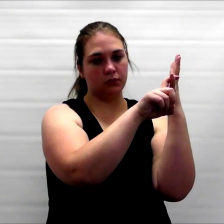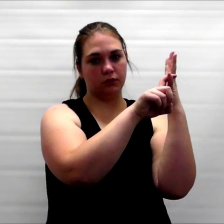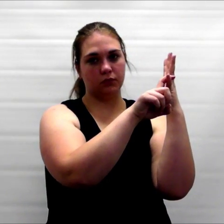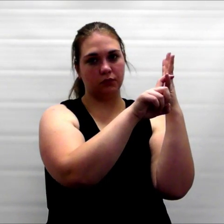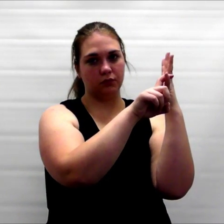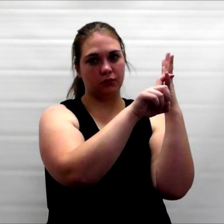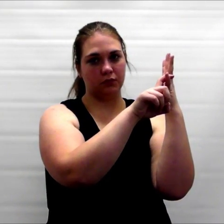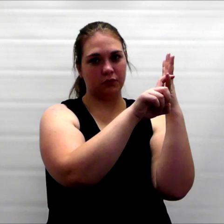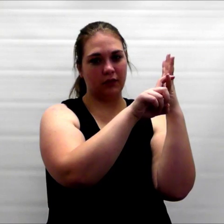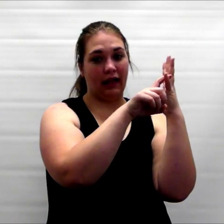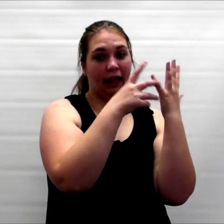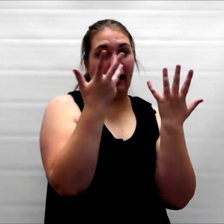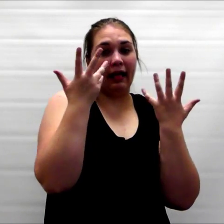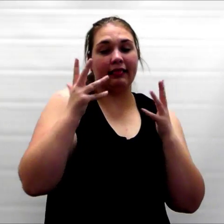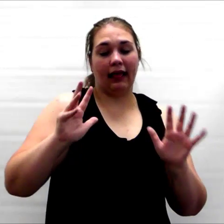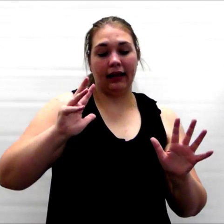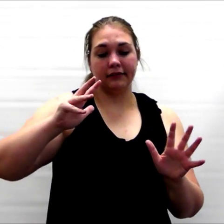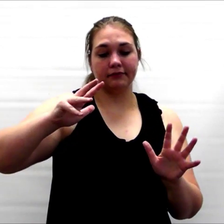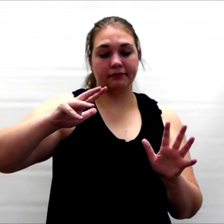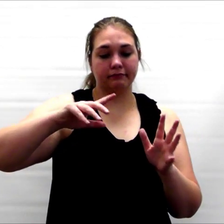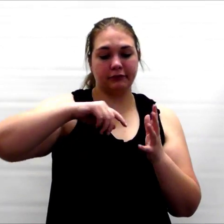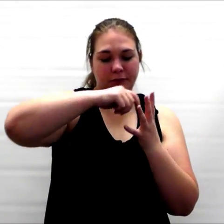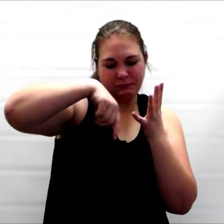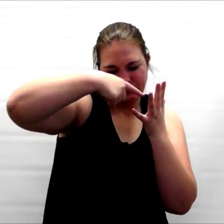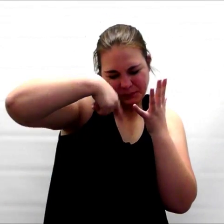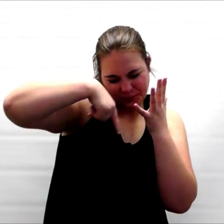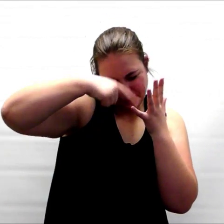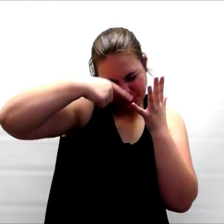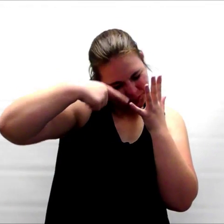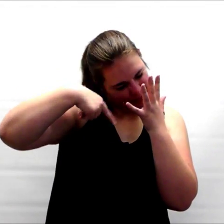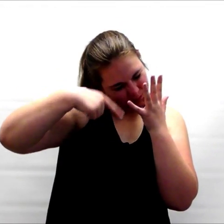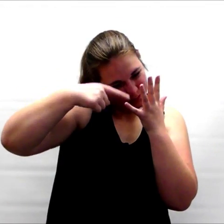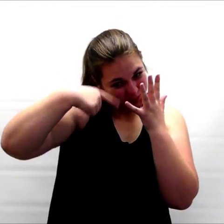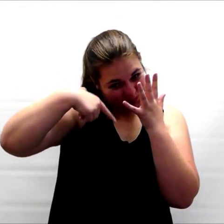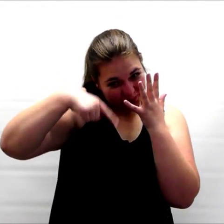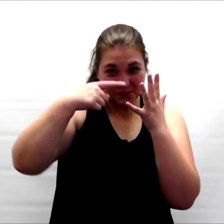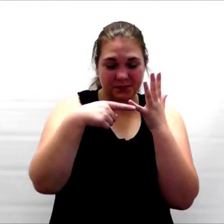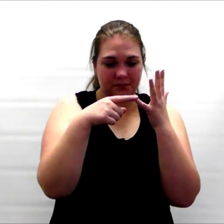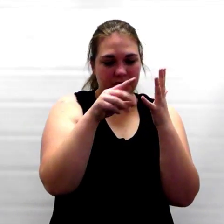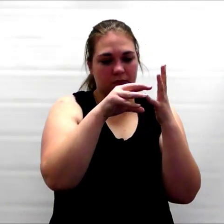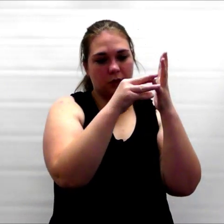grabs onto a branch, and then it spins itself around and forms its cocoon.